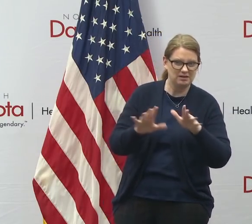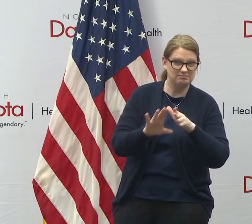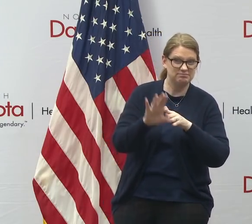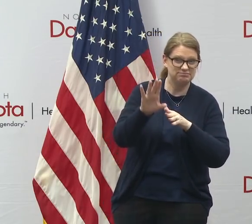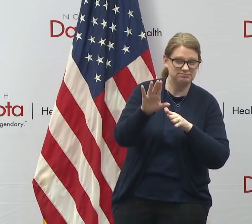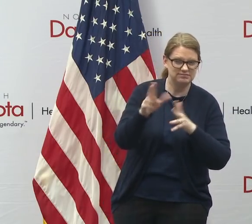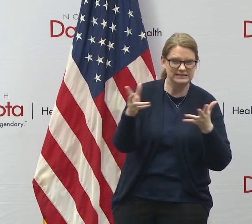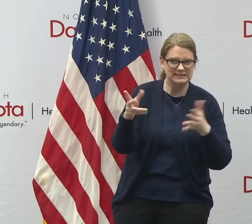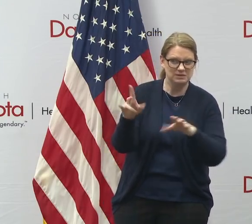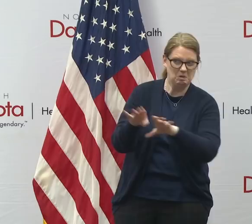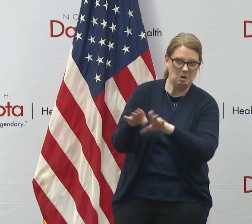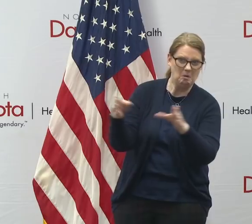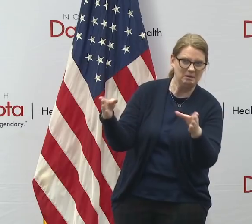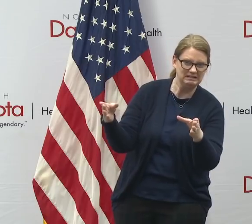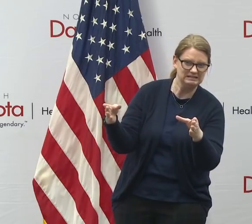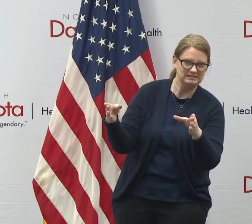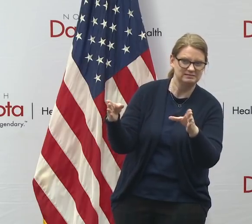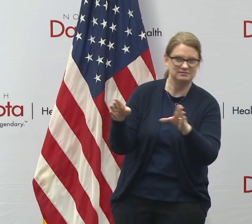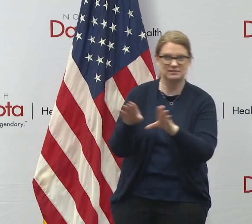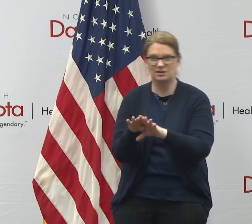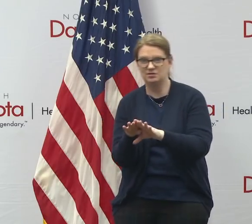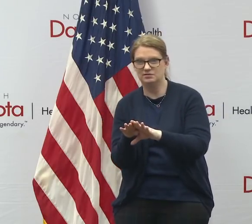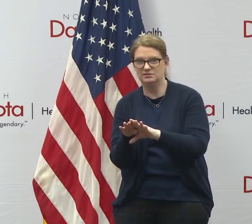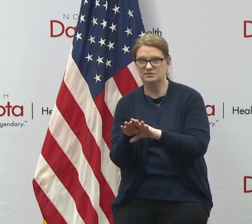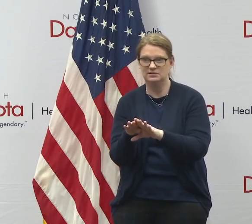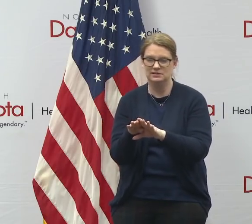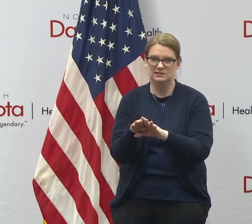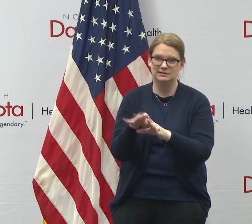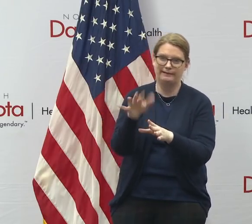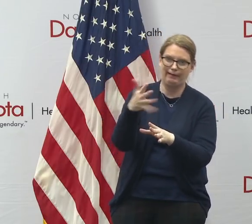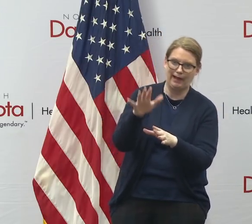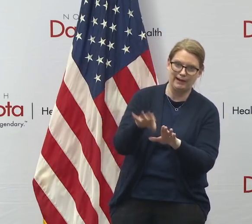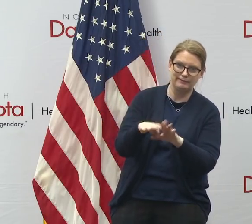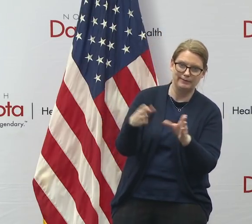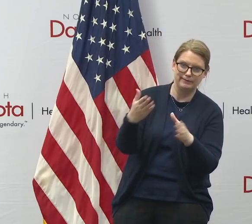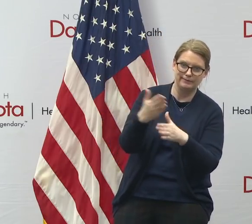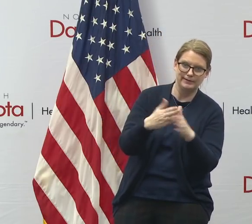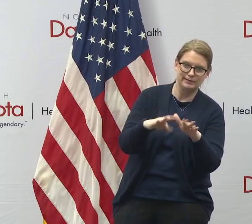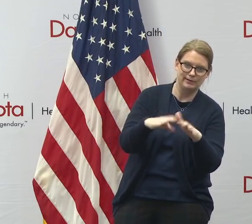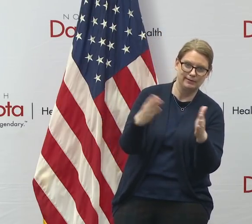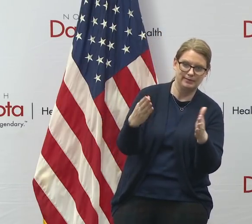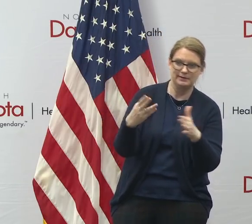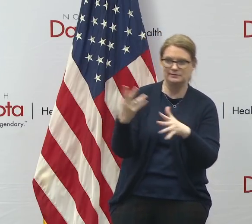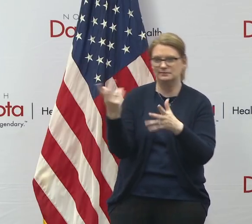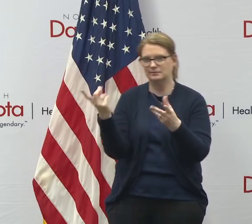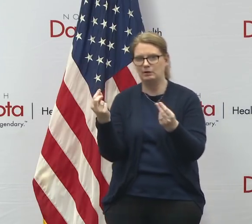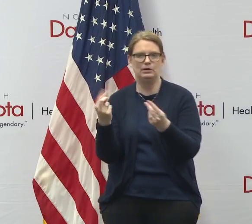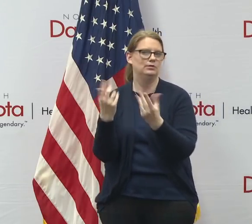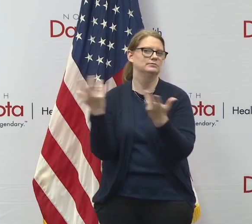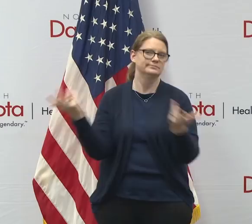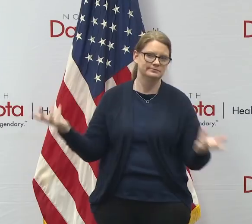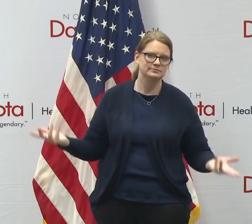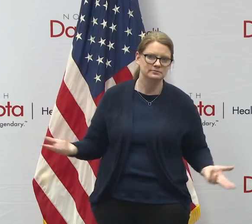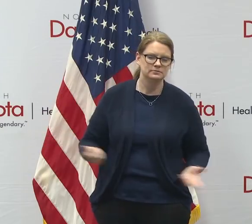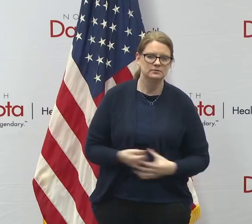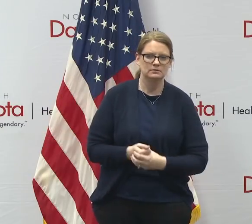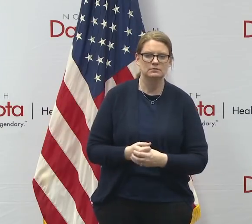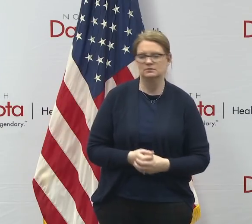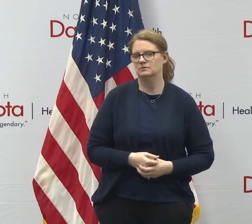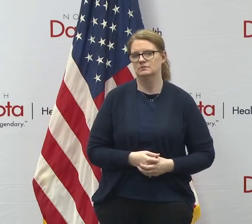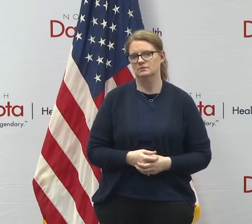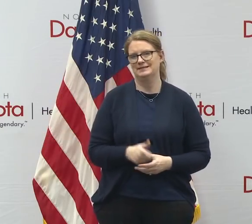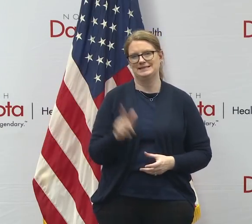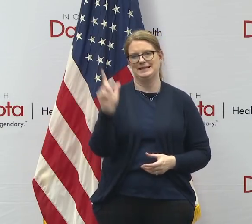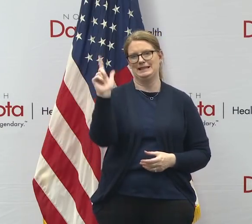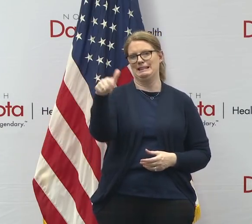do we reopen? Do we, partially reopen or reopen some and not, what do we do? That'll be a decision that gets